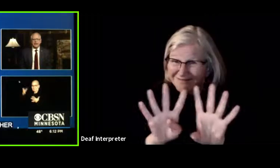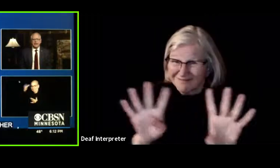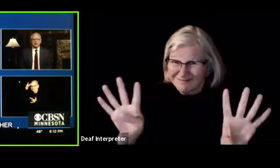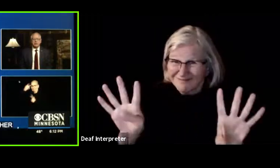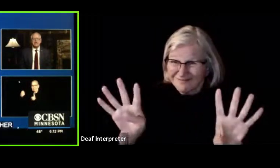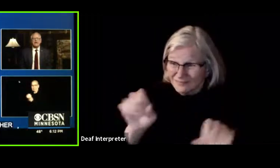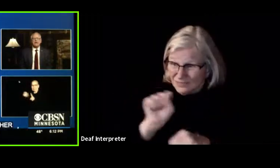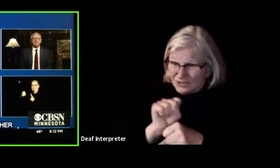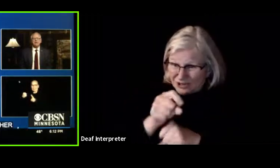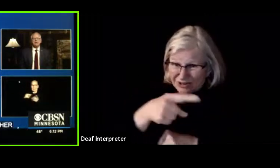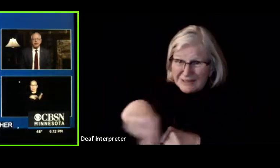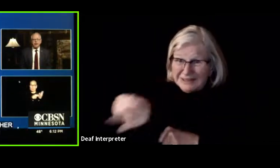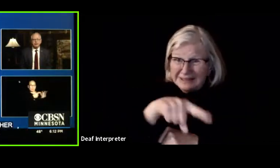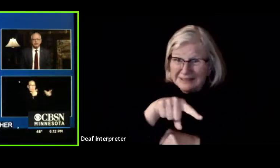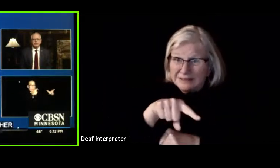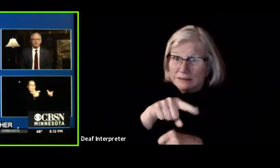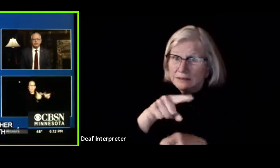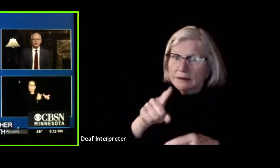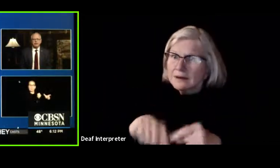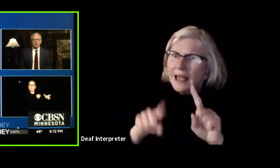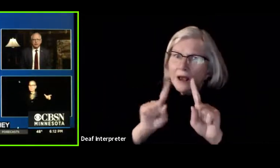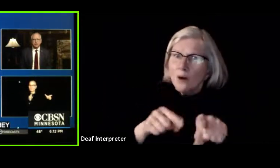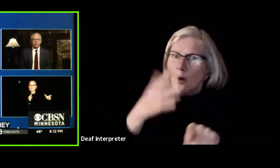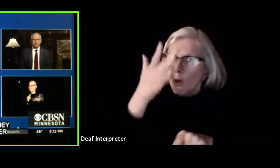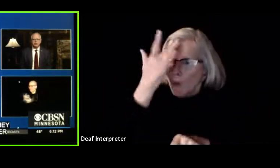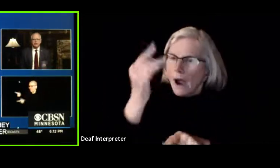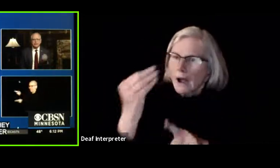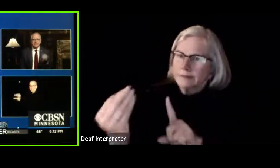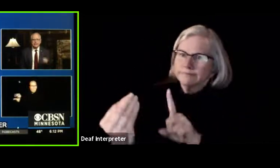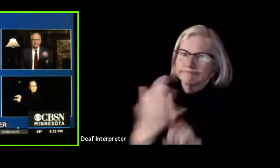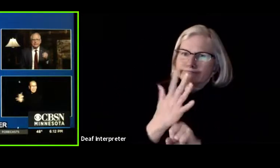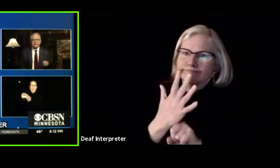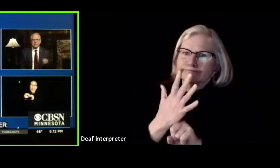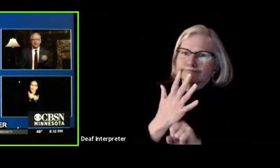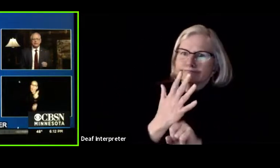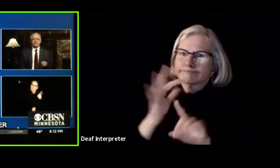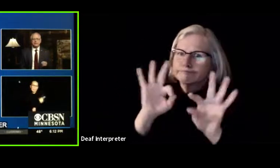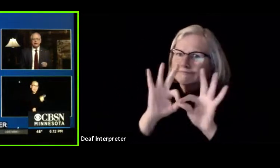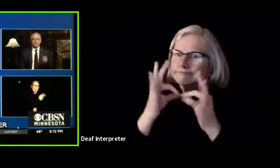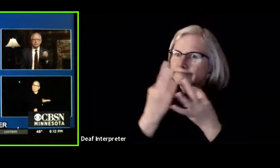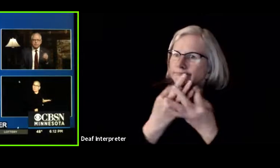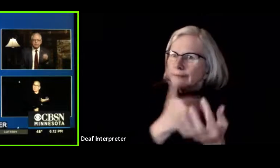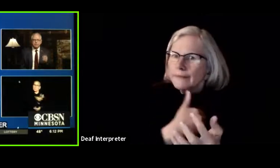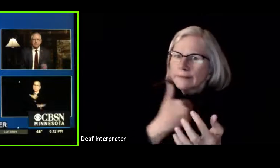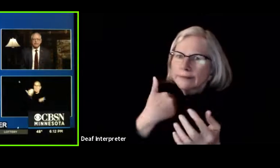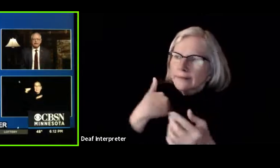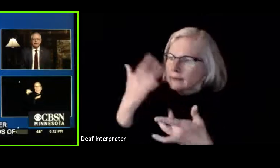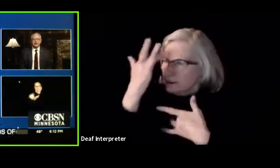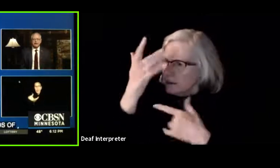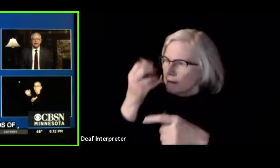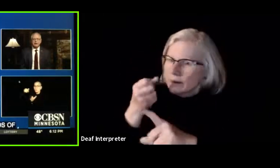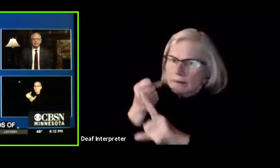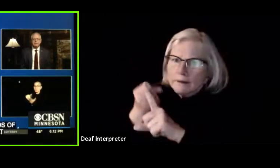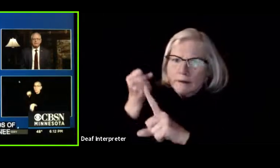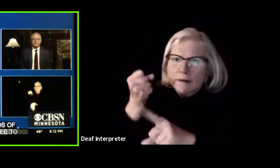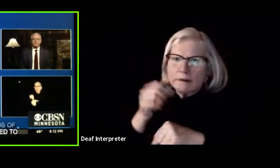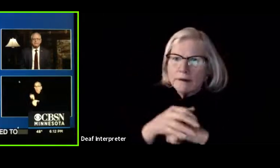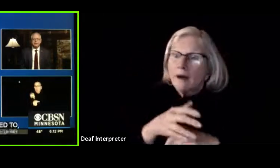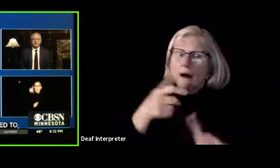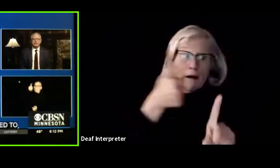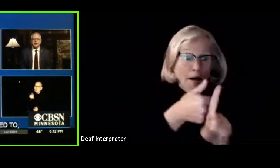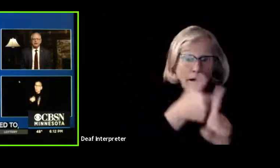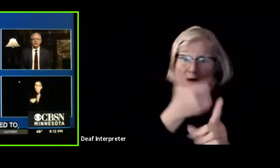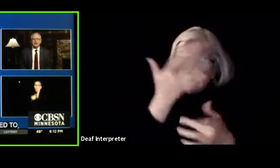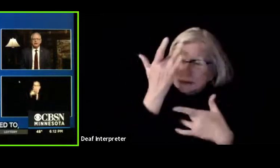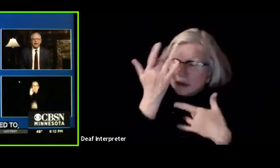sick. We have thousands of healthcare workers that need to be there at this time when people are needing that care, that they